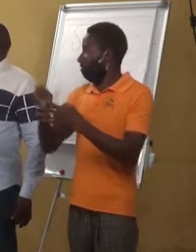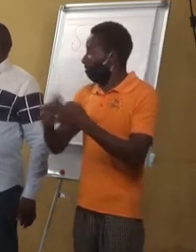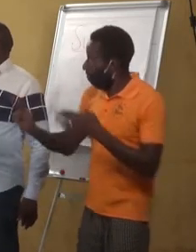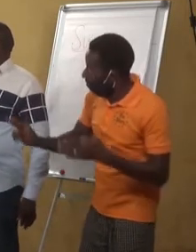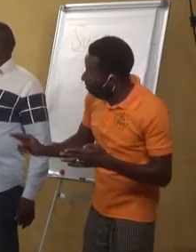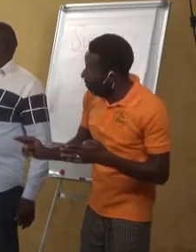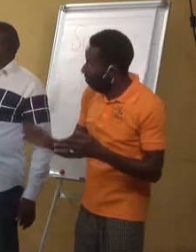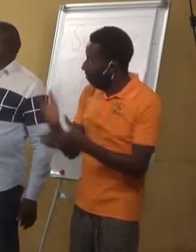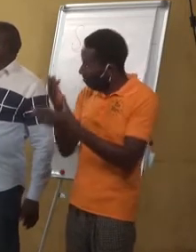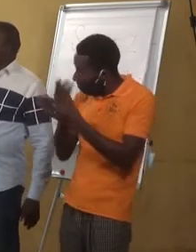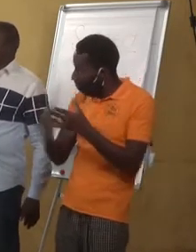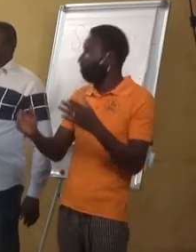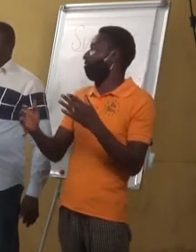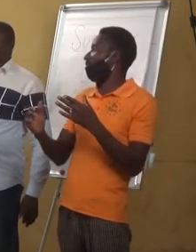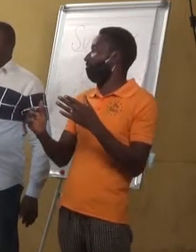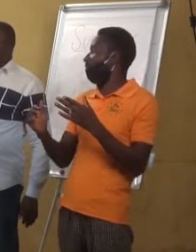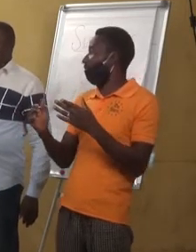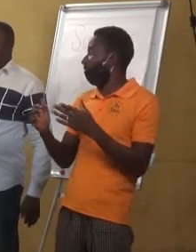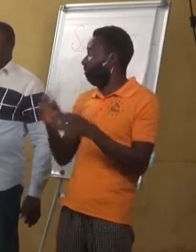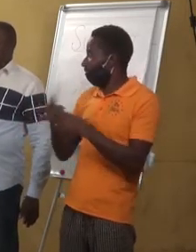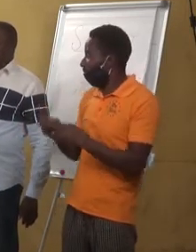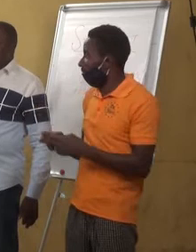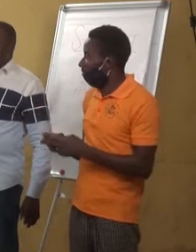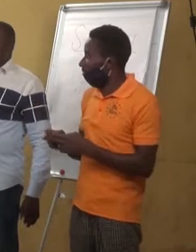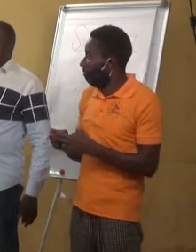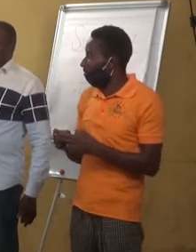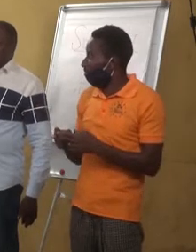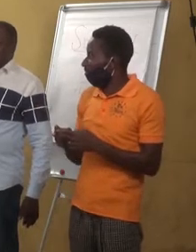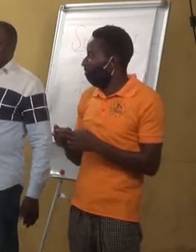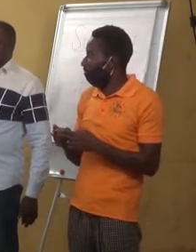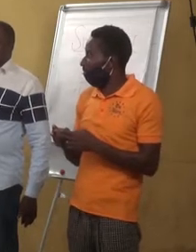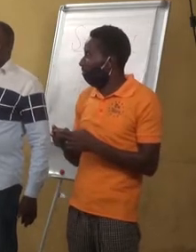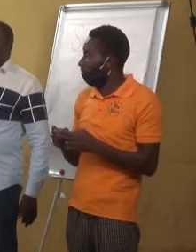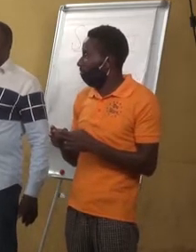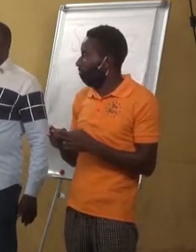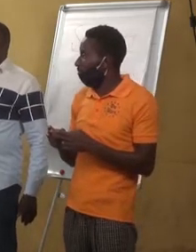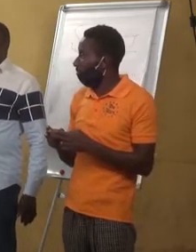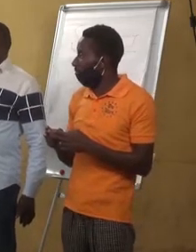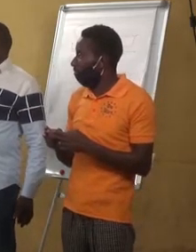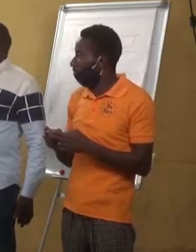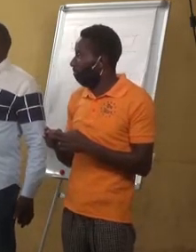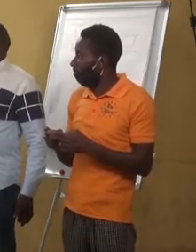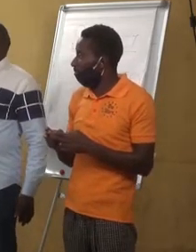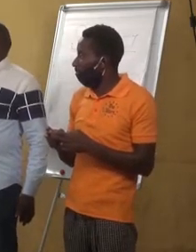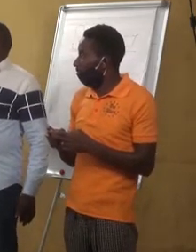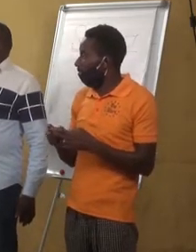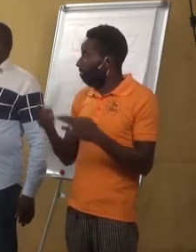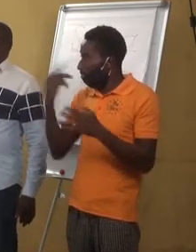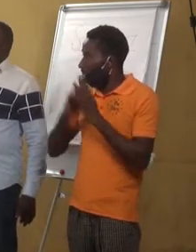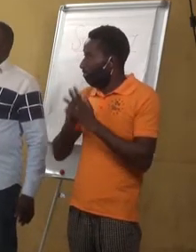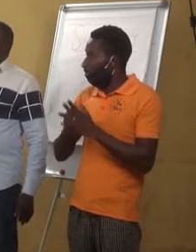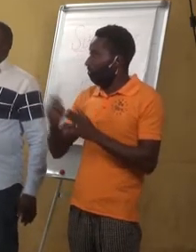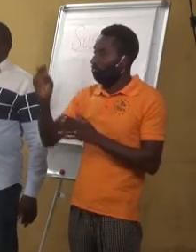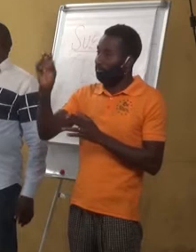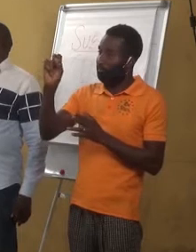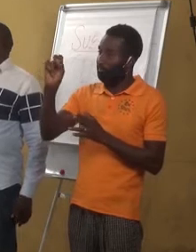rules and procedures. The first shell takes 2, the remaining one takes maximum of what? 8 electron. Then the last